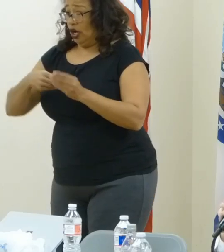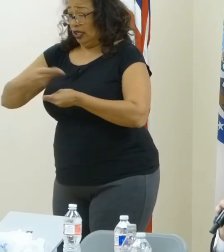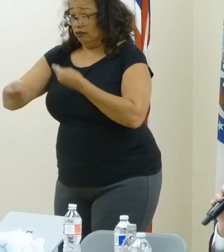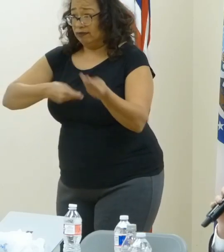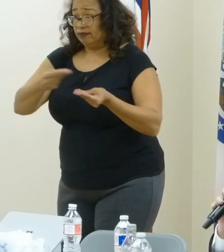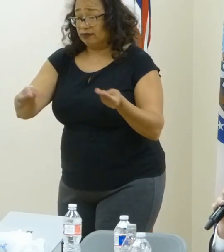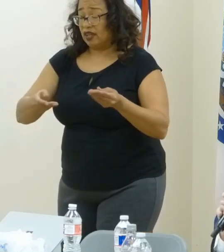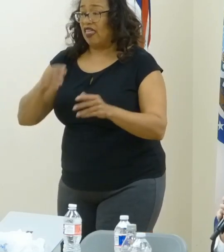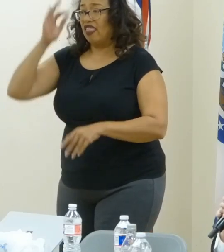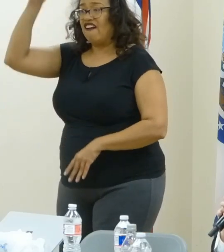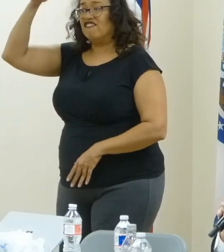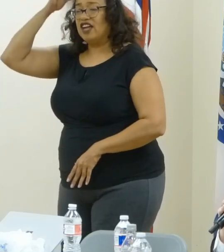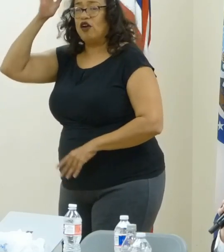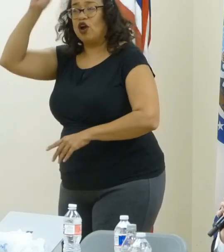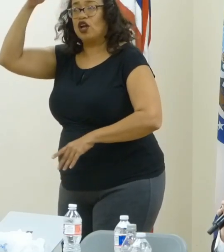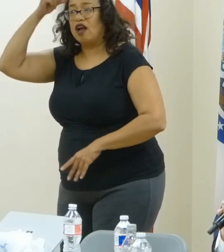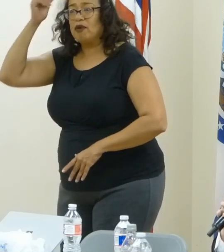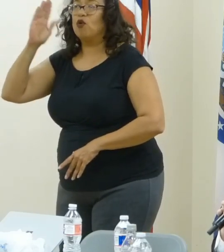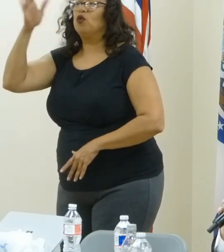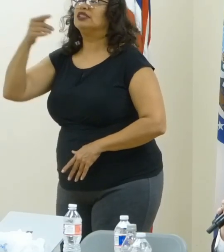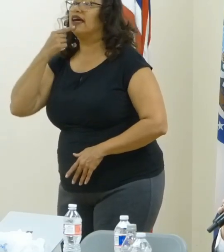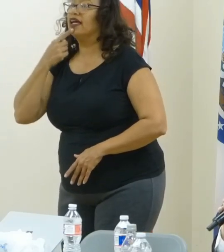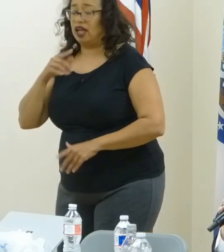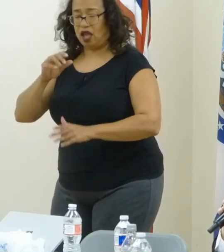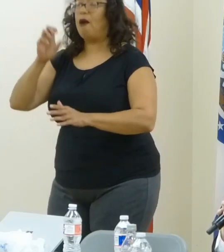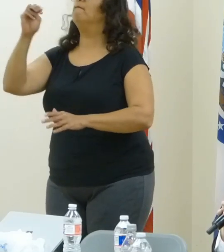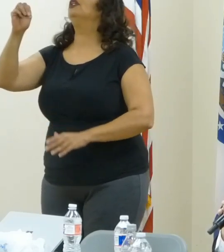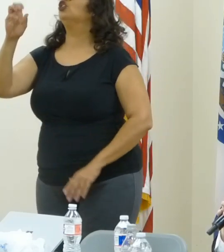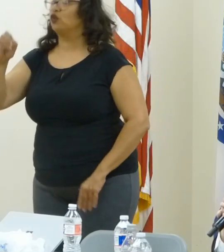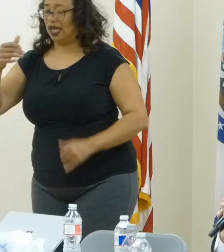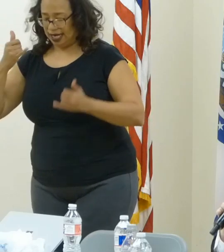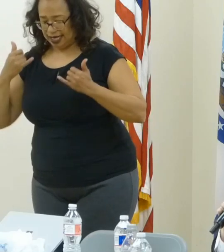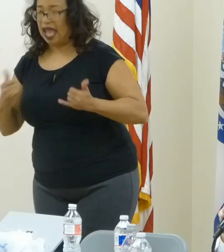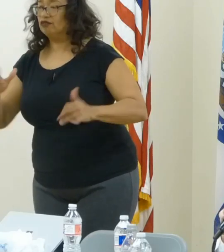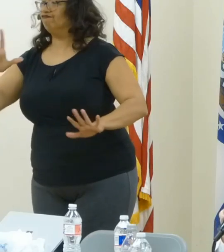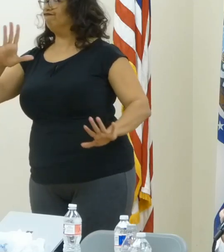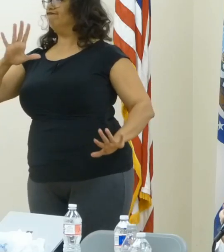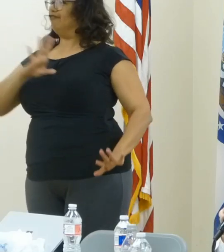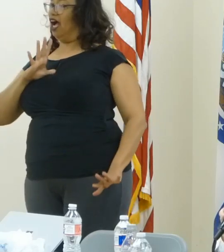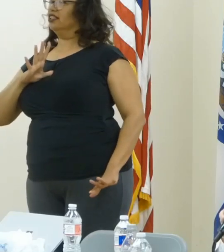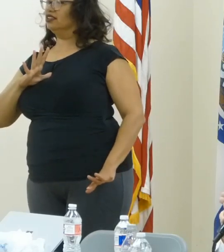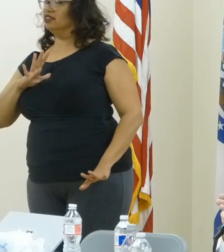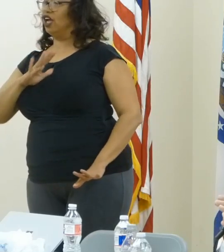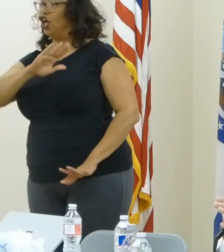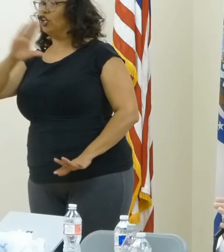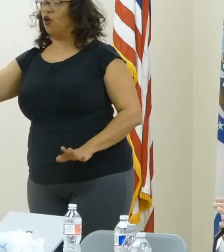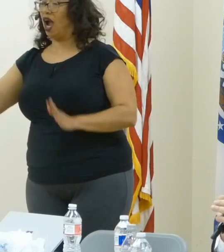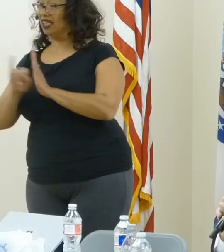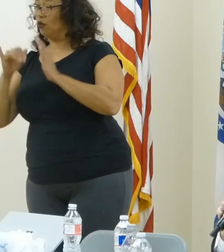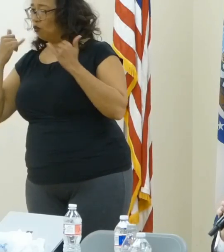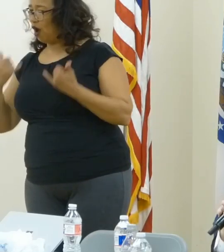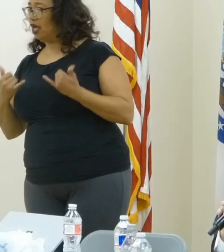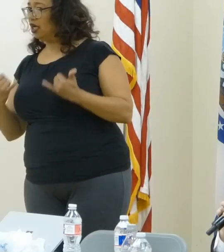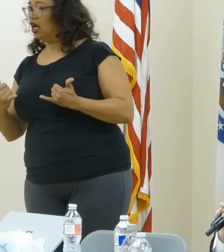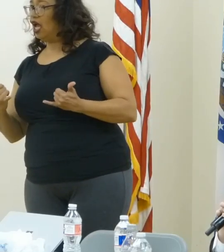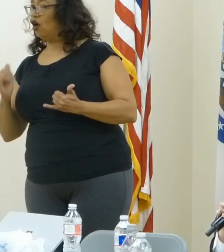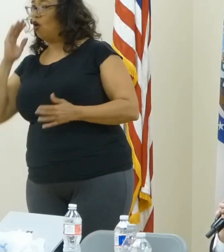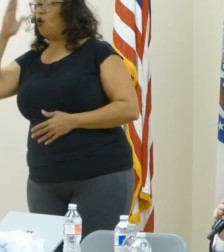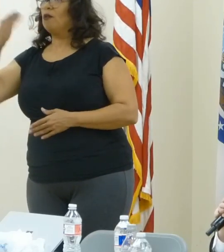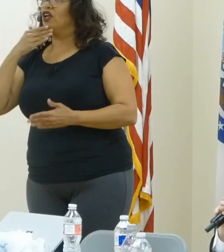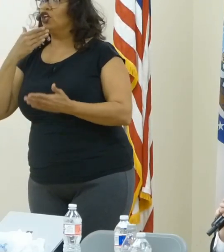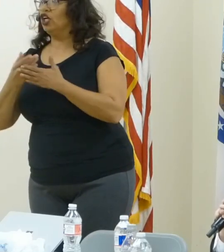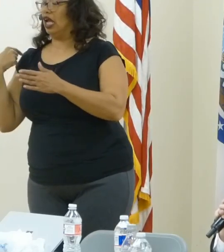government will certify Missouri as being compliant, and then your current ID you have in your pocket or your purse right now will be good